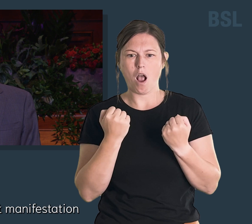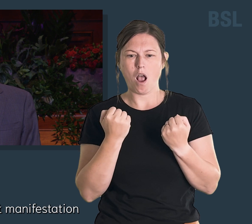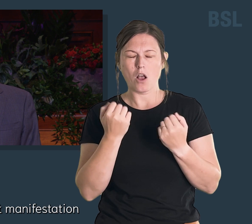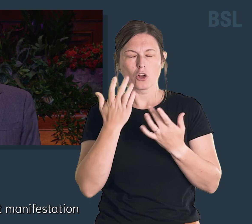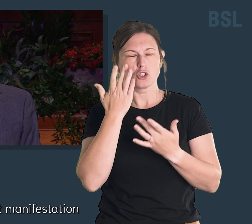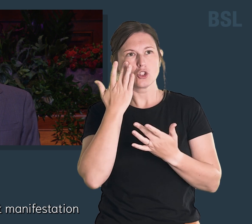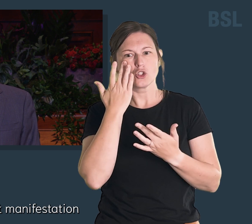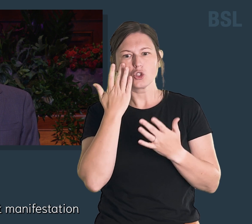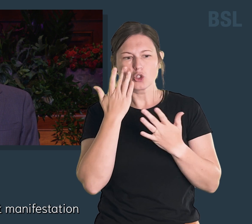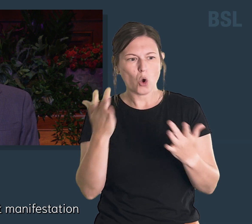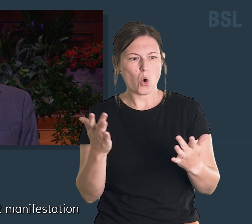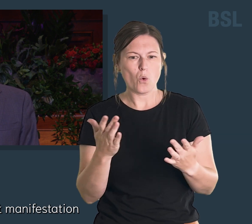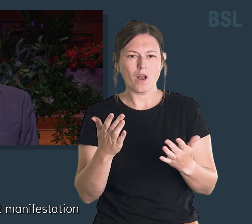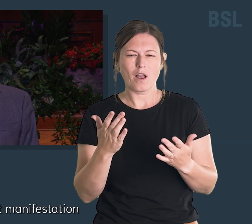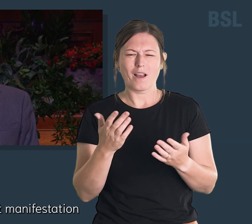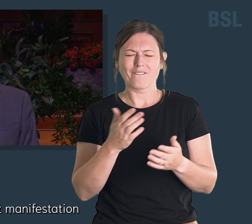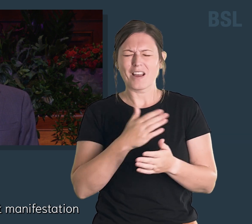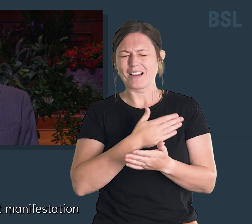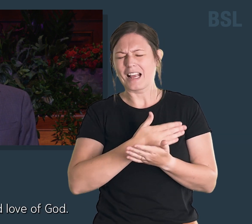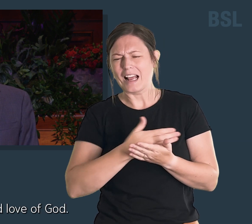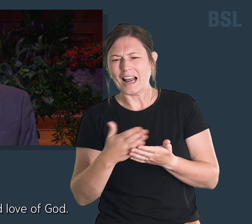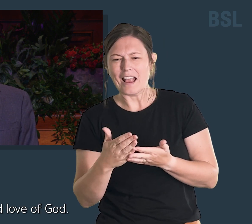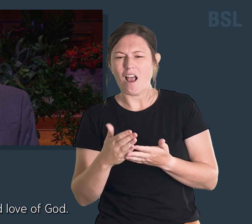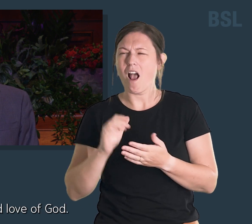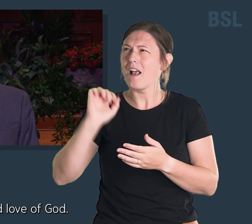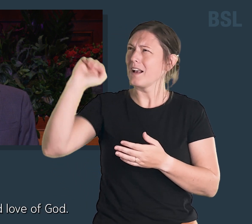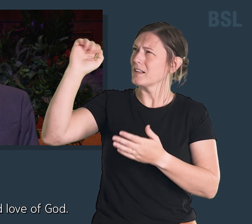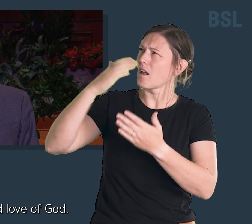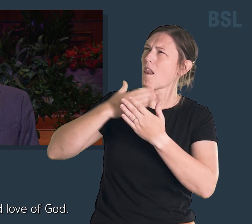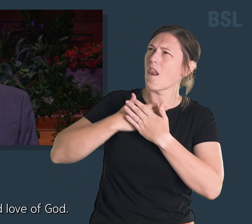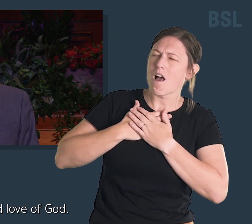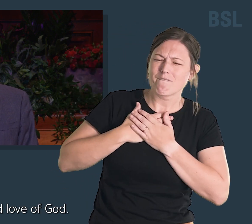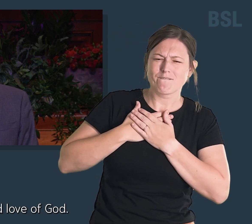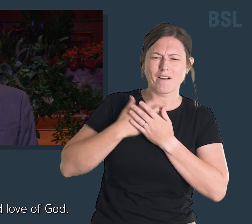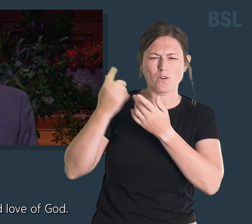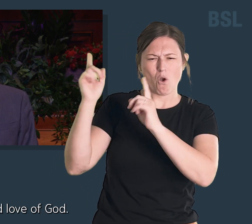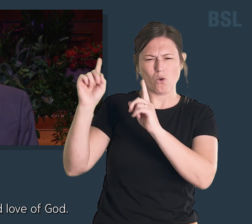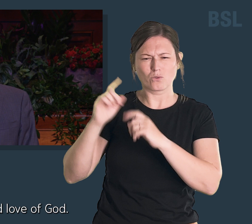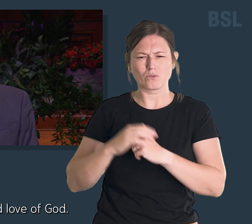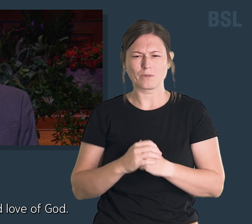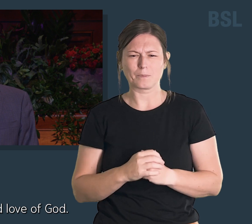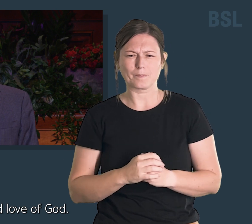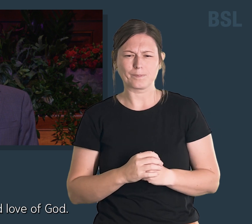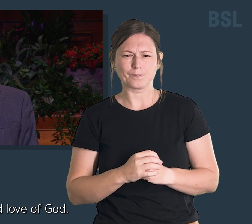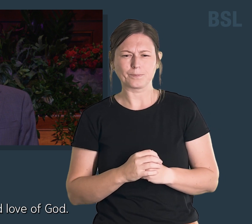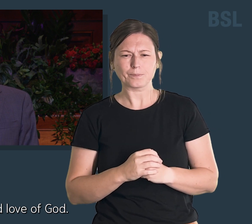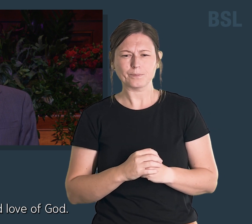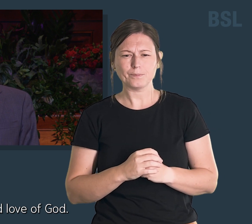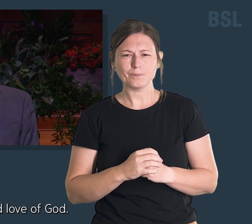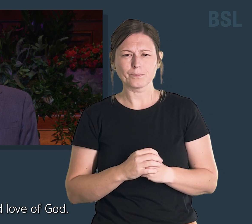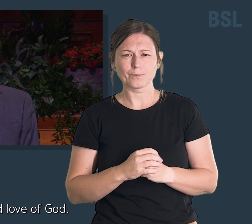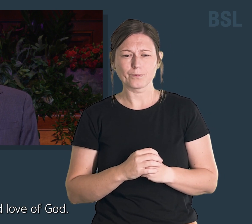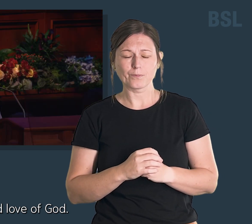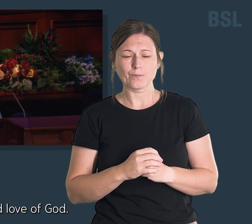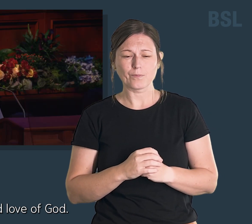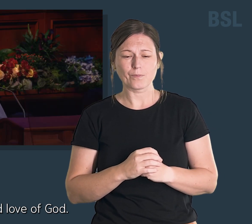power is a perfect manifestation of the justice, mercy, and love of God.